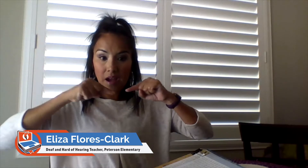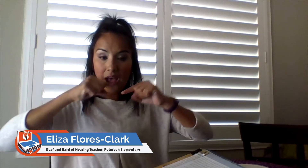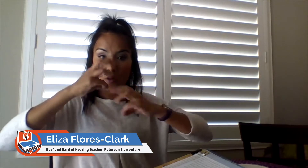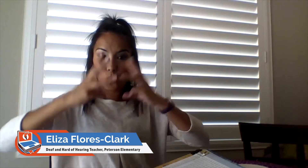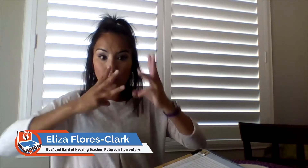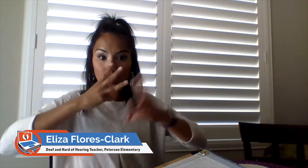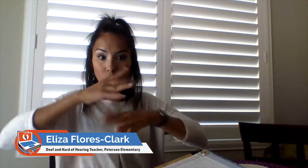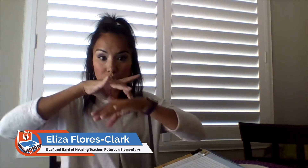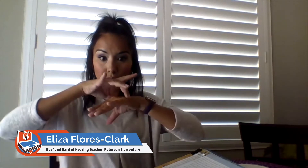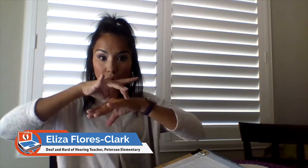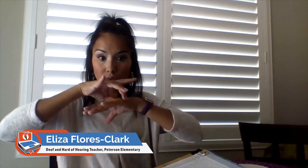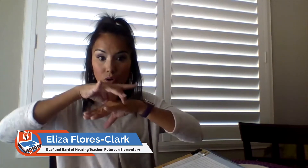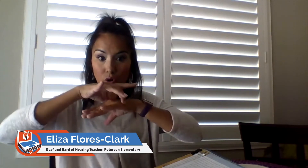our world.